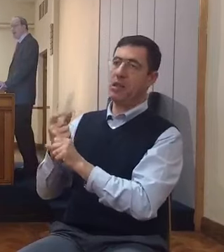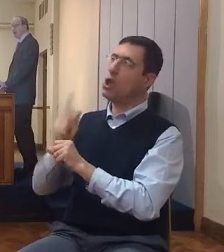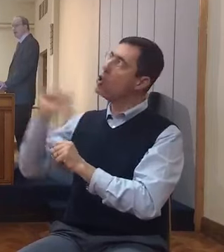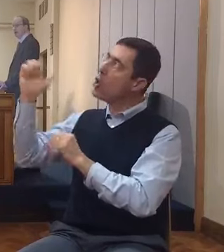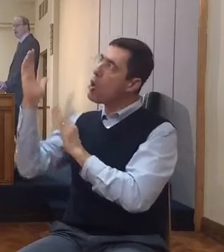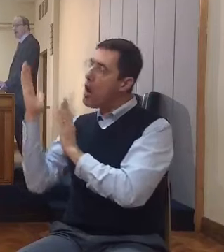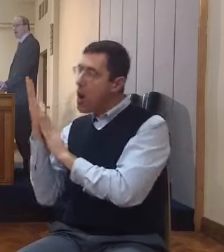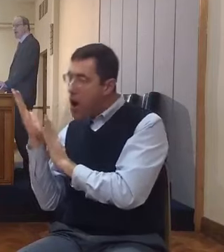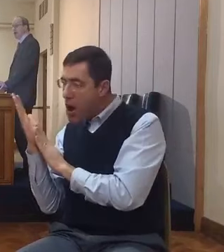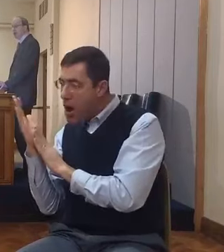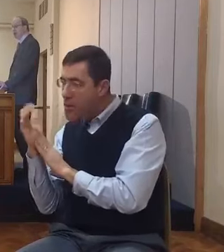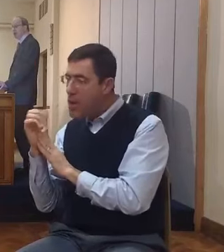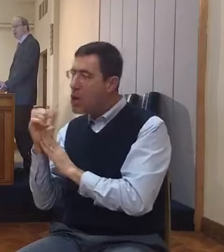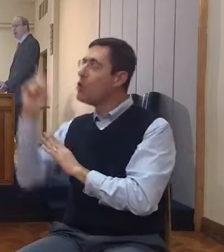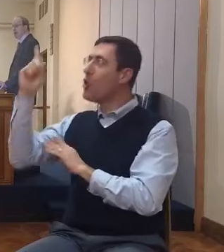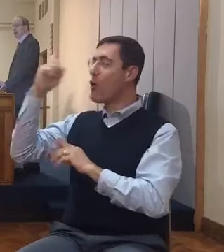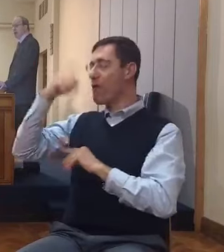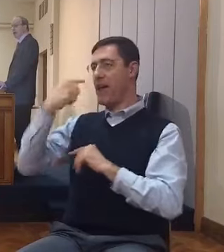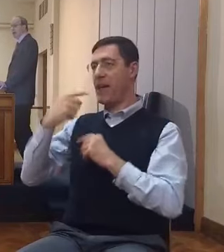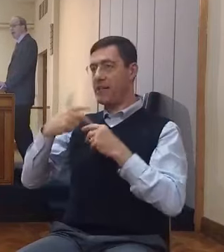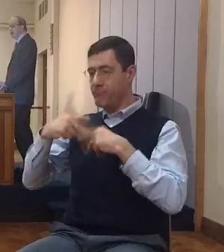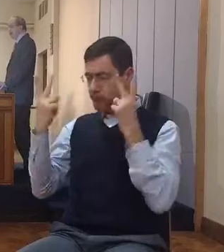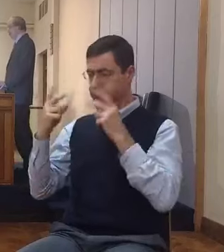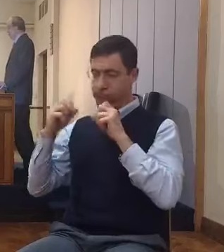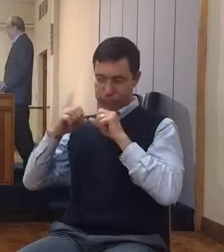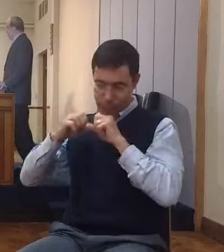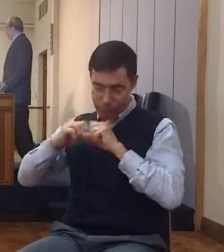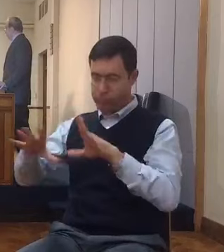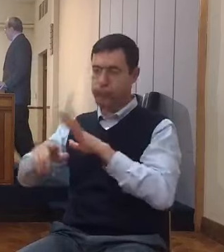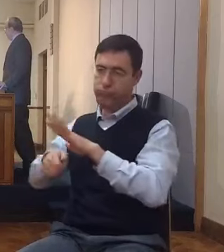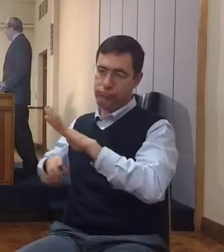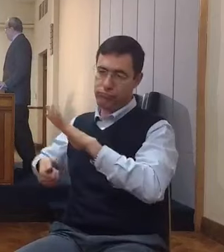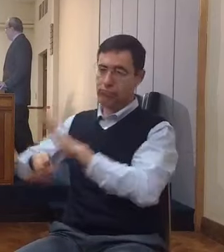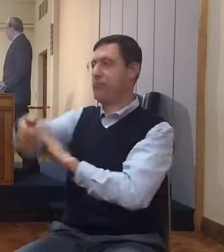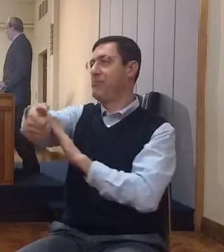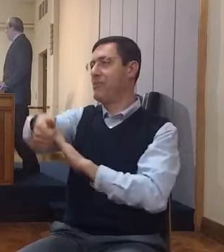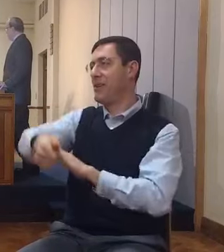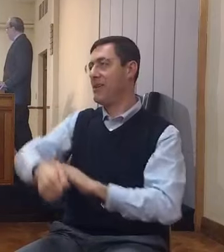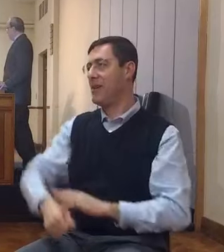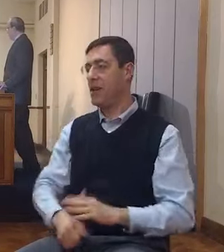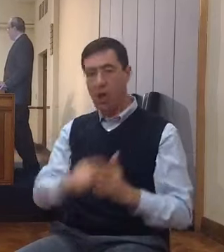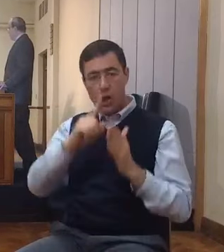thy countenance, Joshua, has now disappeared.